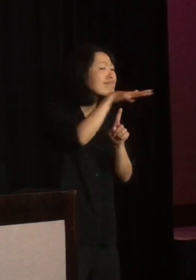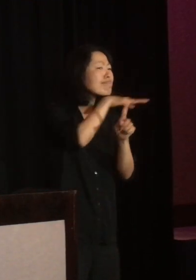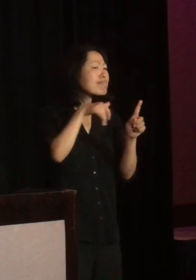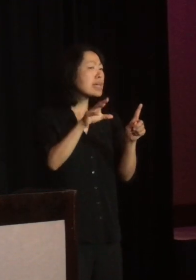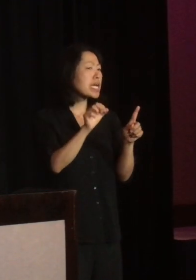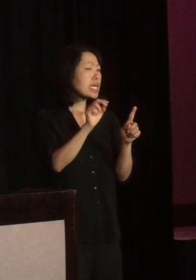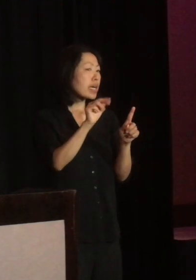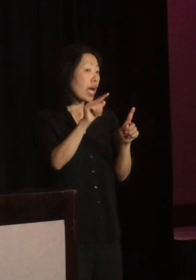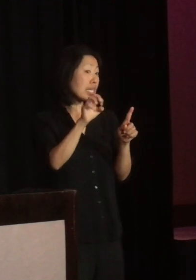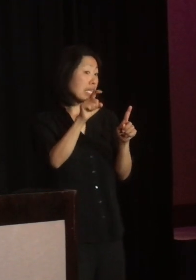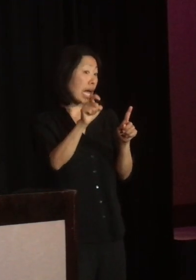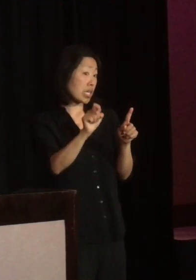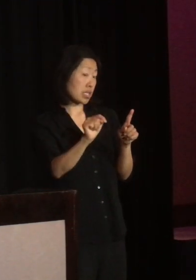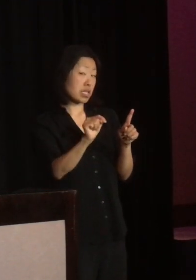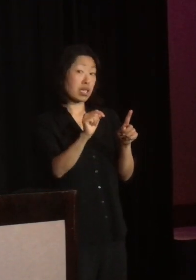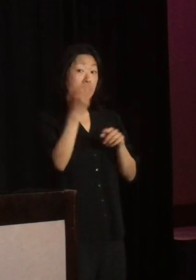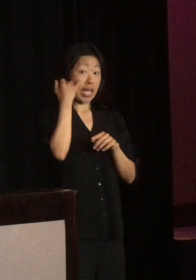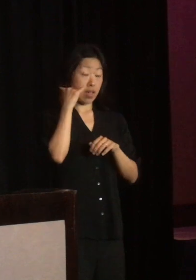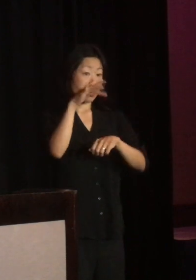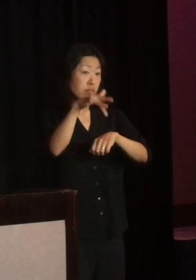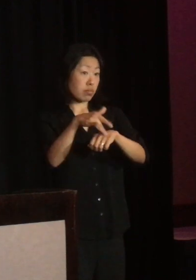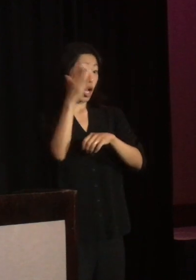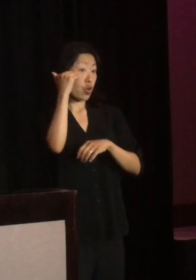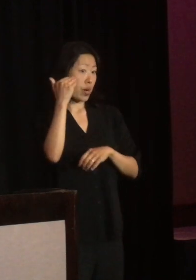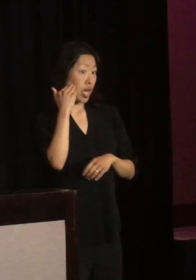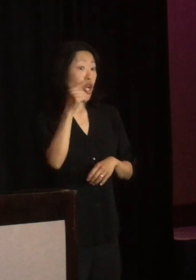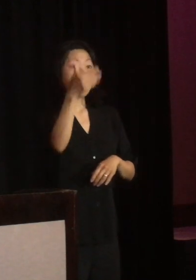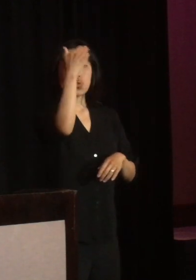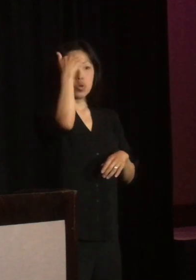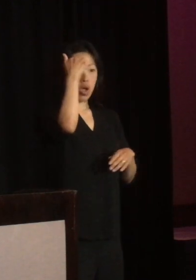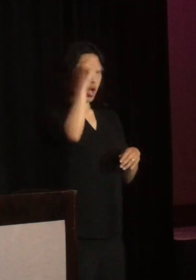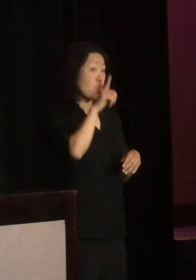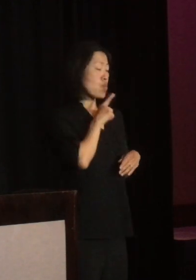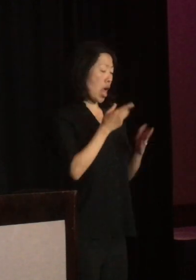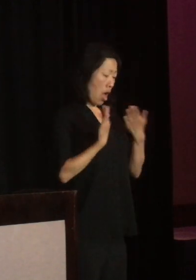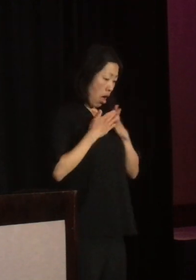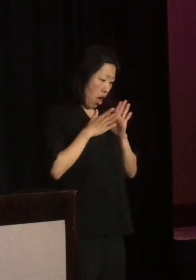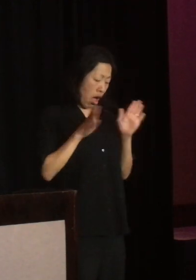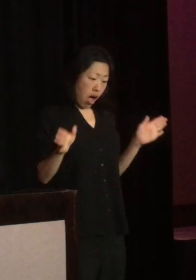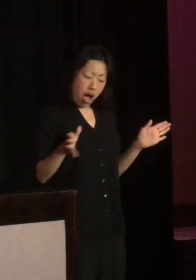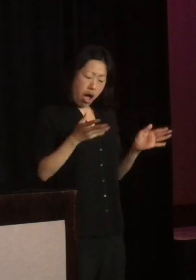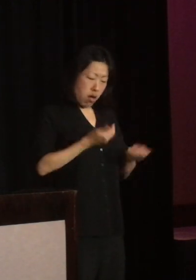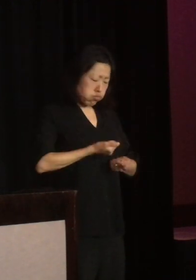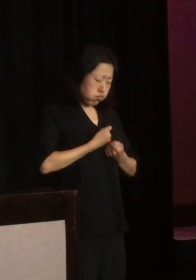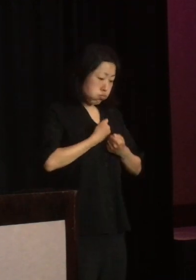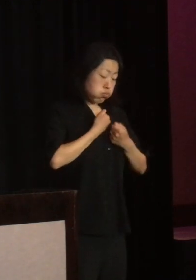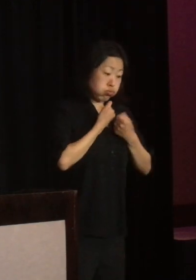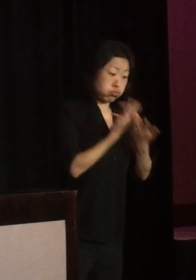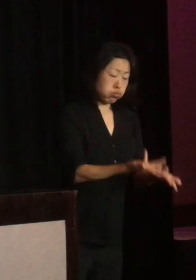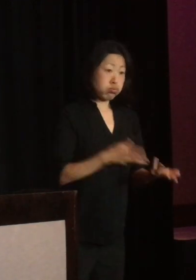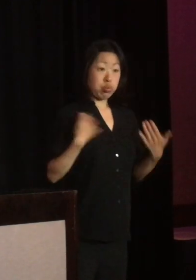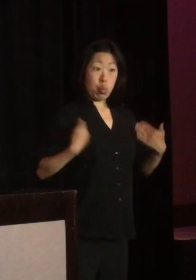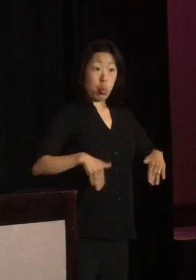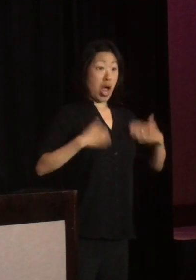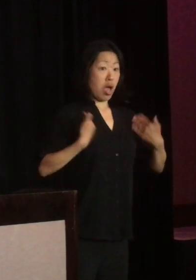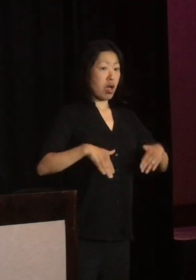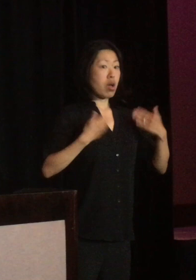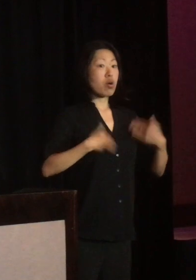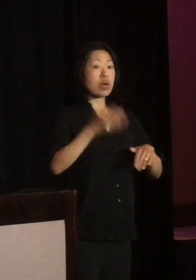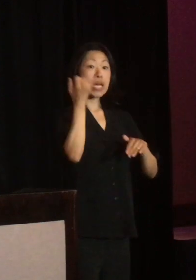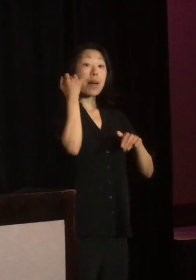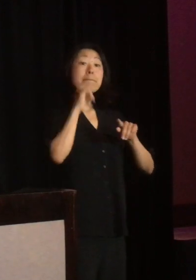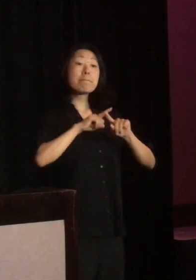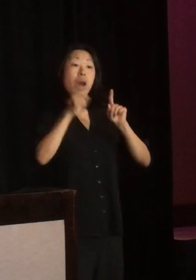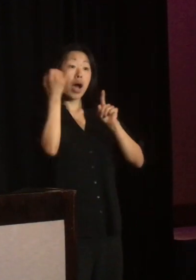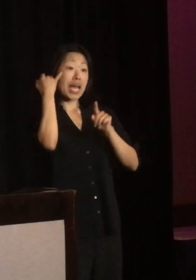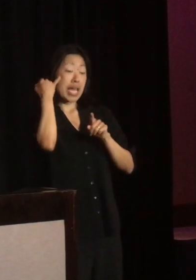to Korea know that it kind of just opens up a lot for us. And I think that if we continue to be part of community,